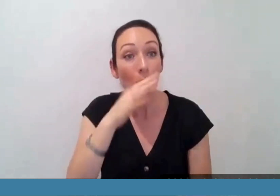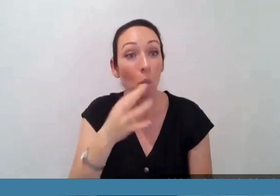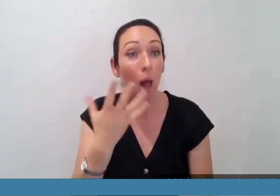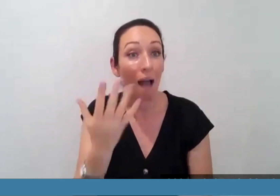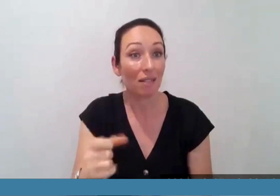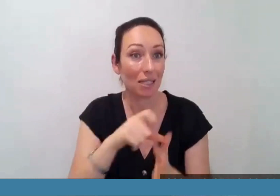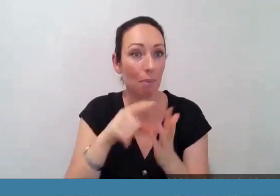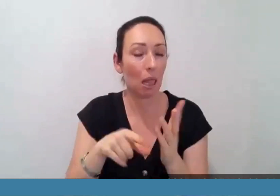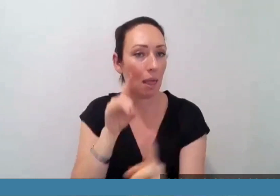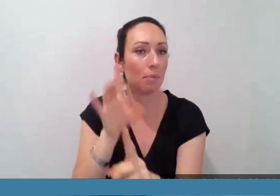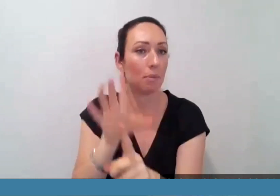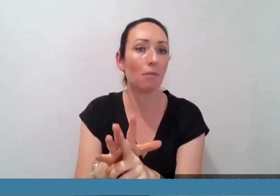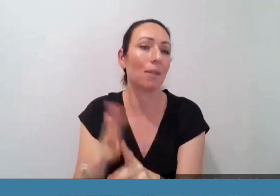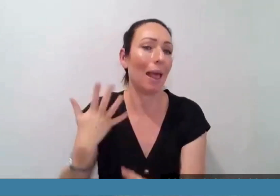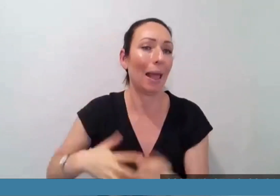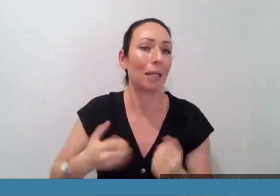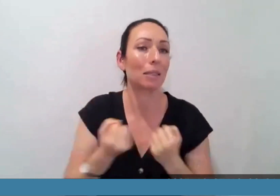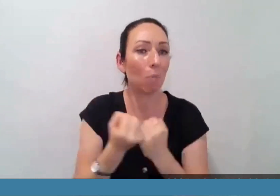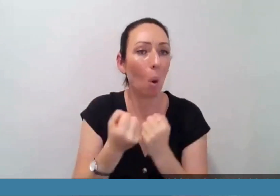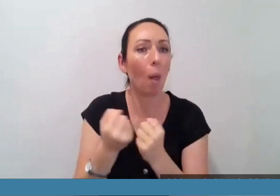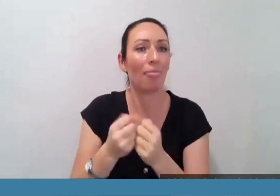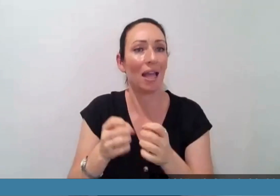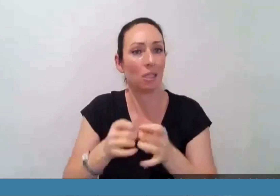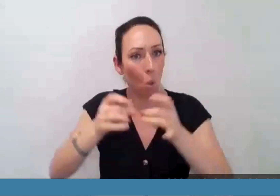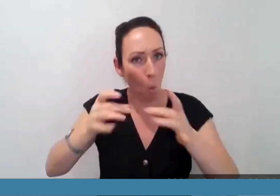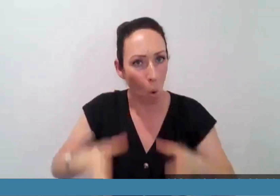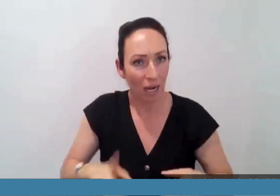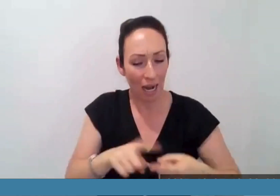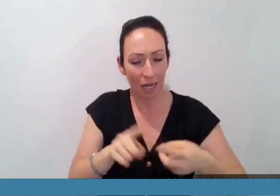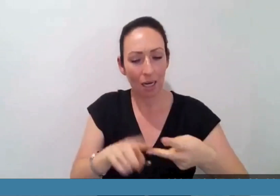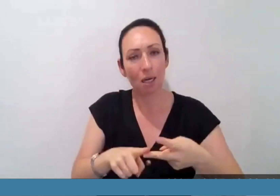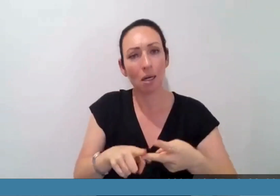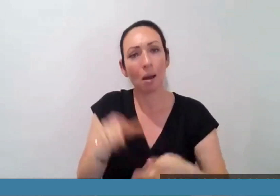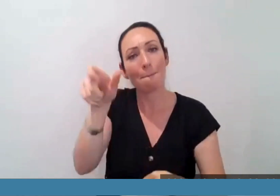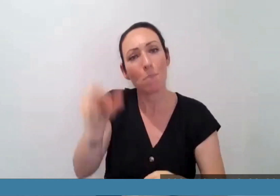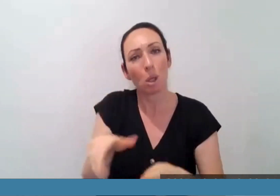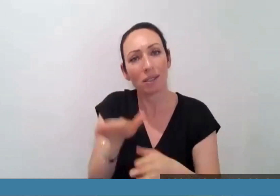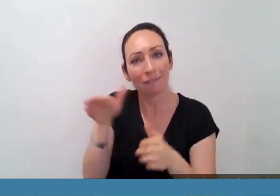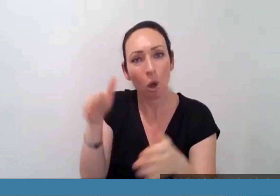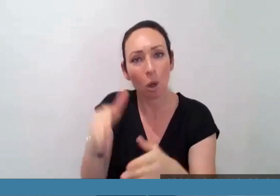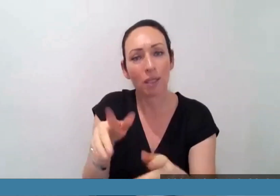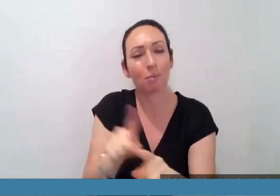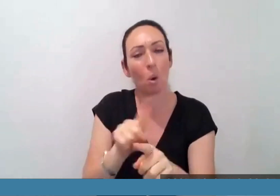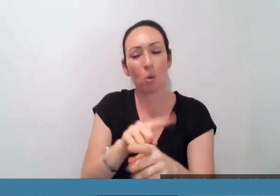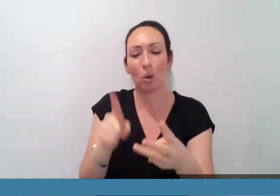is coordinated, person-centred, and built around their goals.